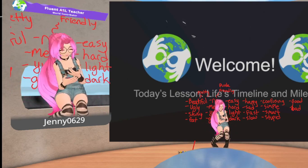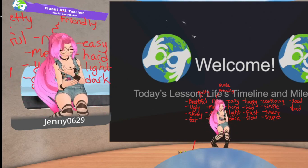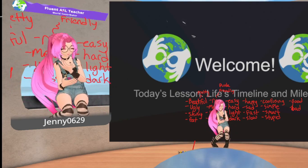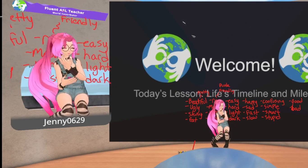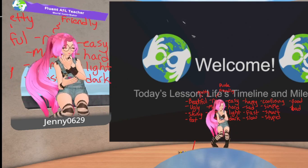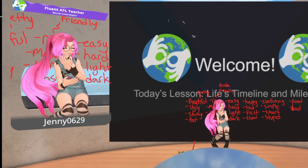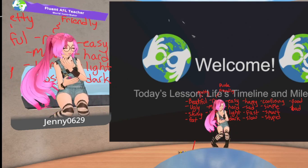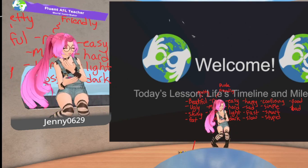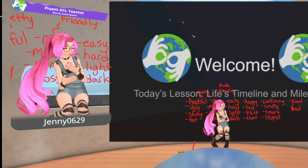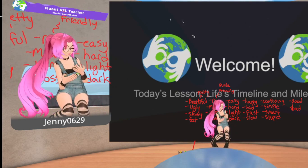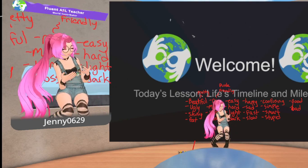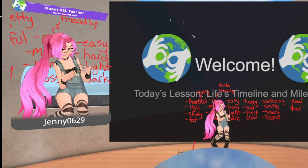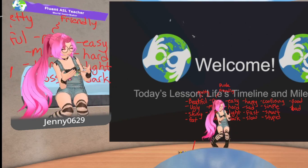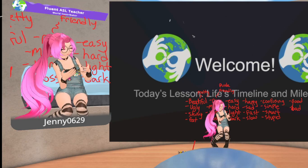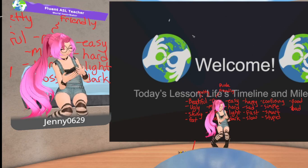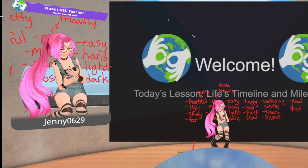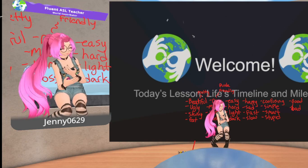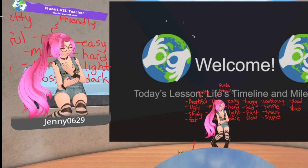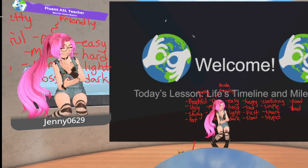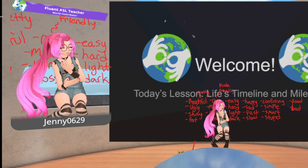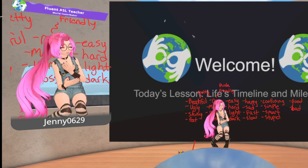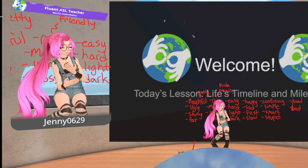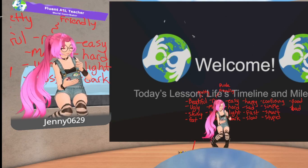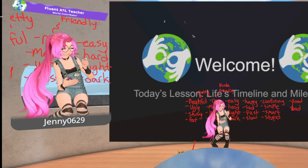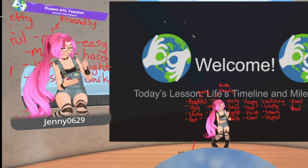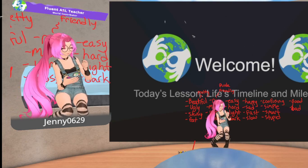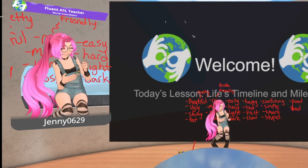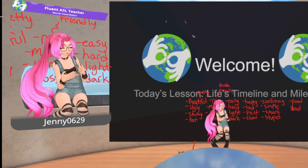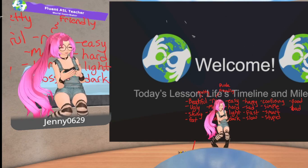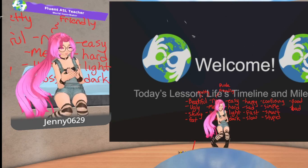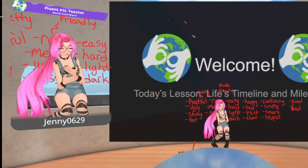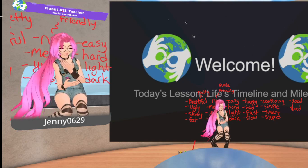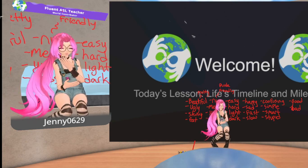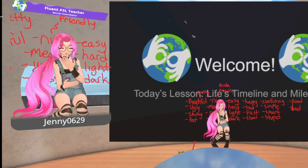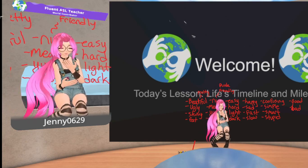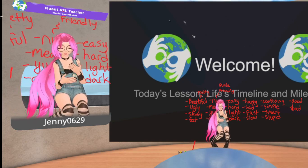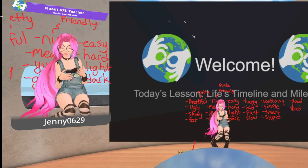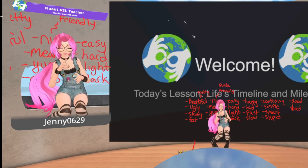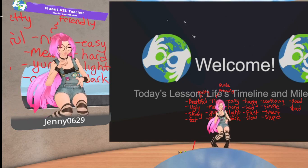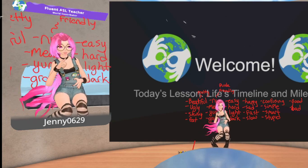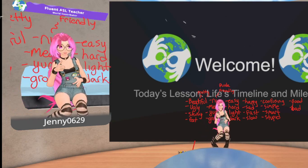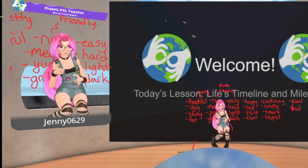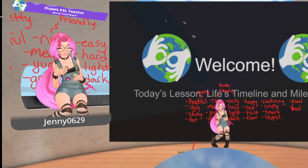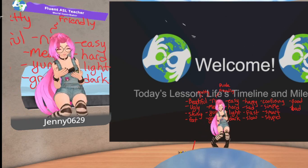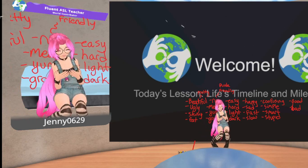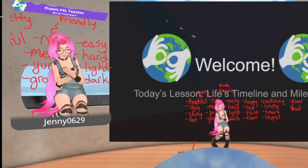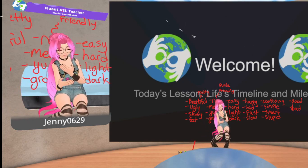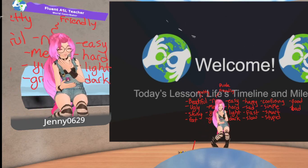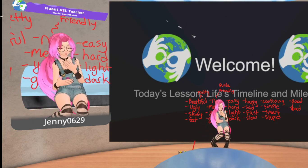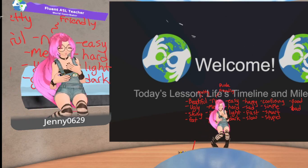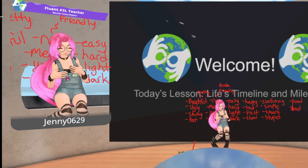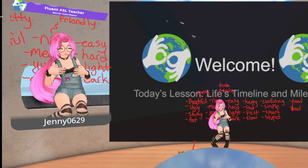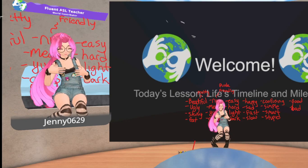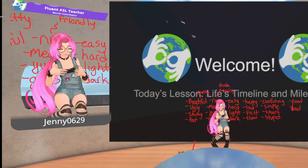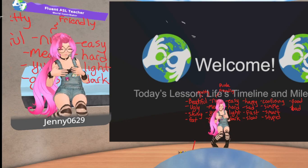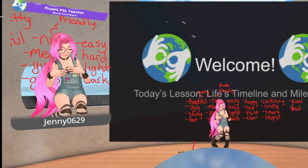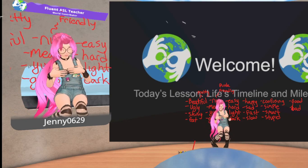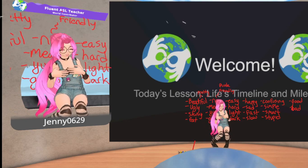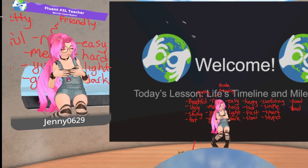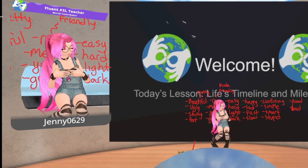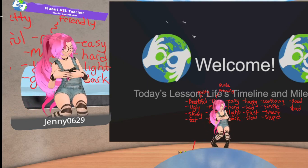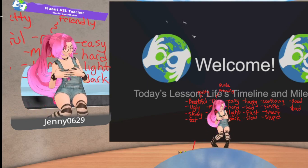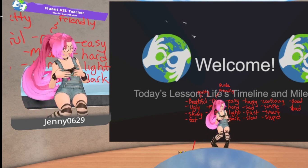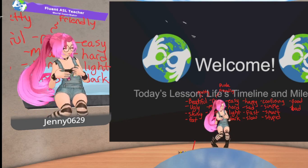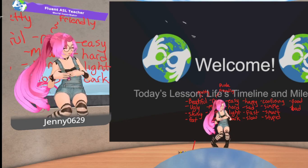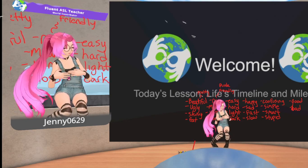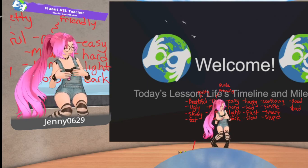mean? If I'm going like this. New? Yes. No. New. So it's not like this. This is new. But if we're